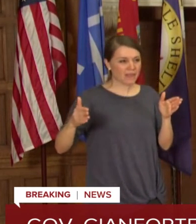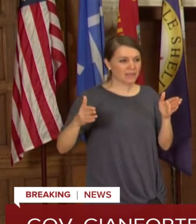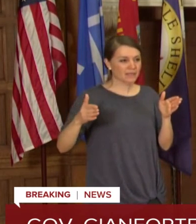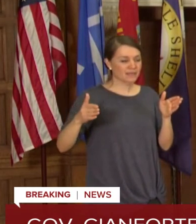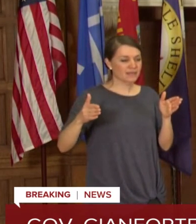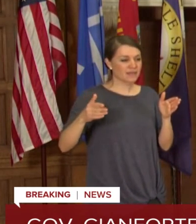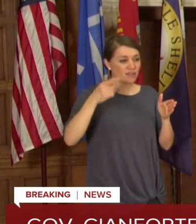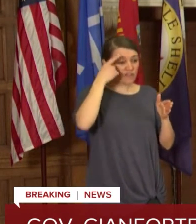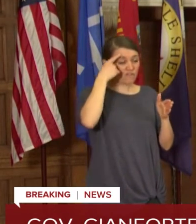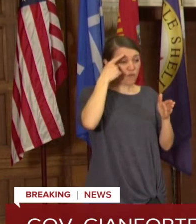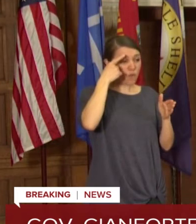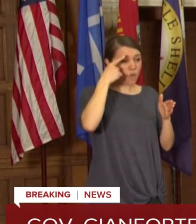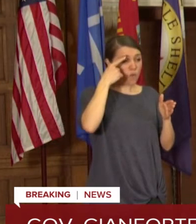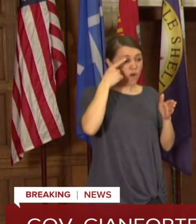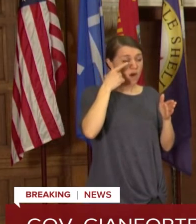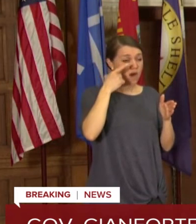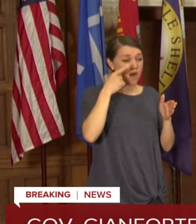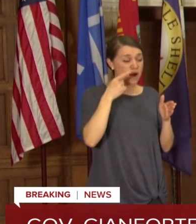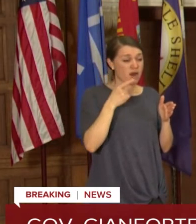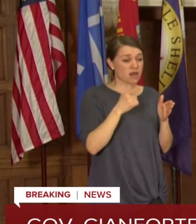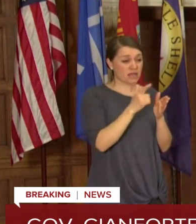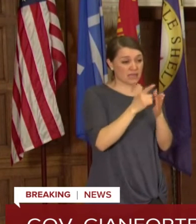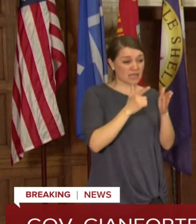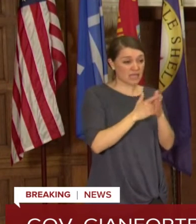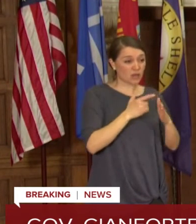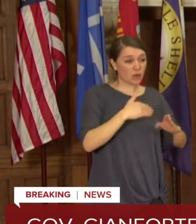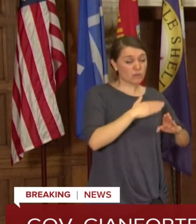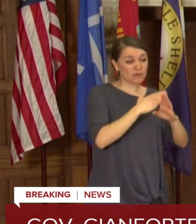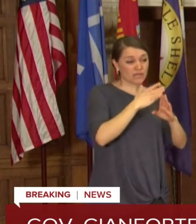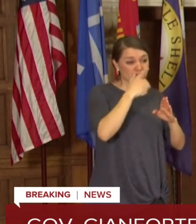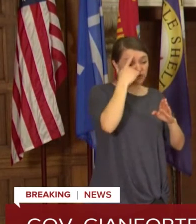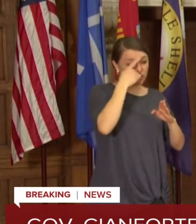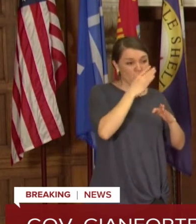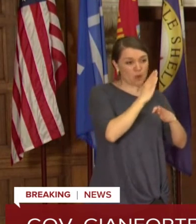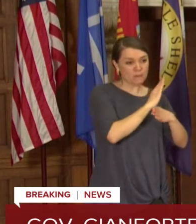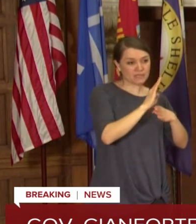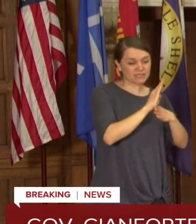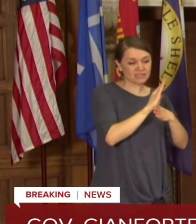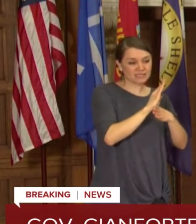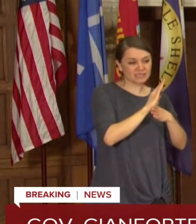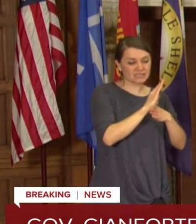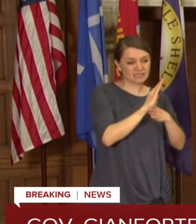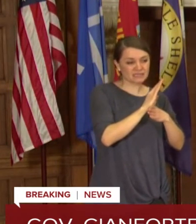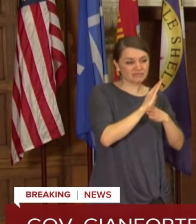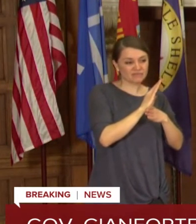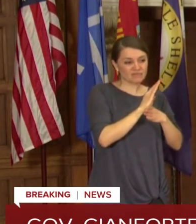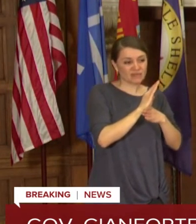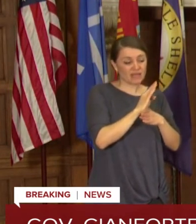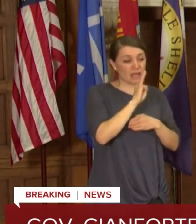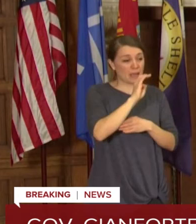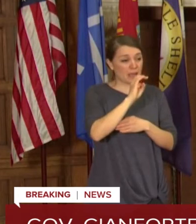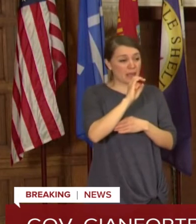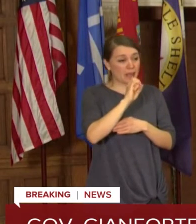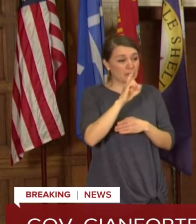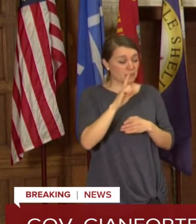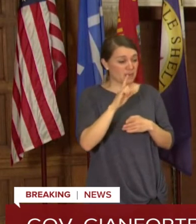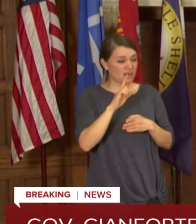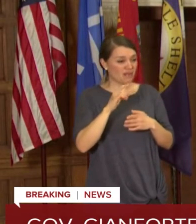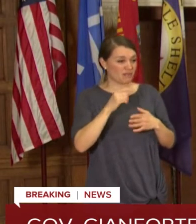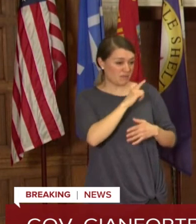for businesses and asked the legislature to make COVID-19 liability protection a legislative